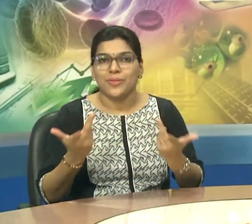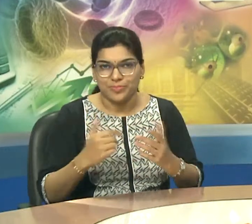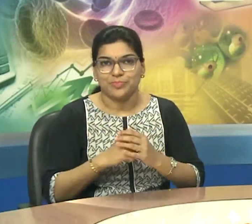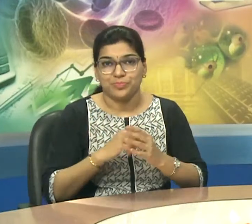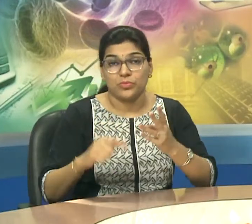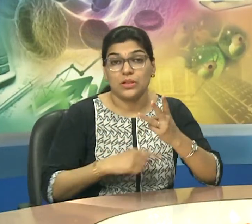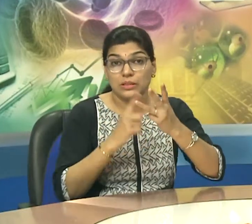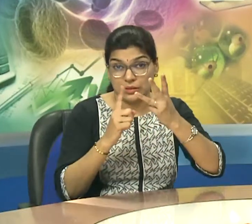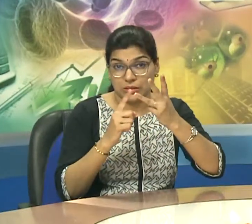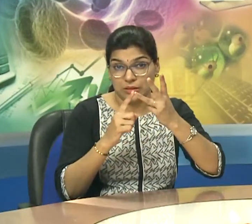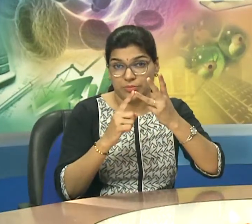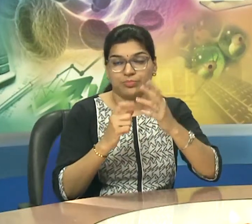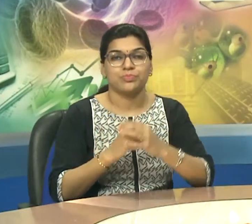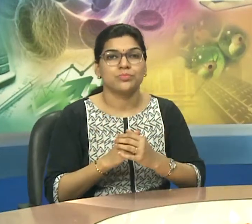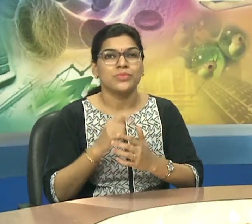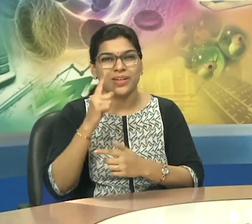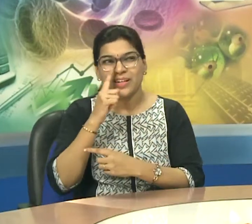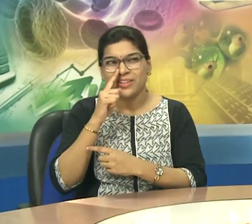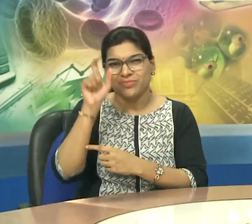at a stretch. Third example